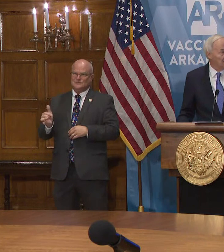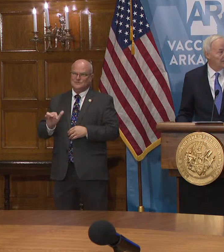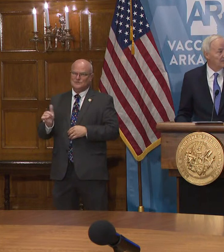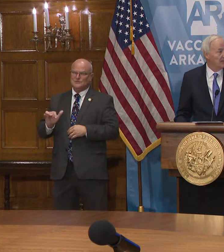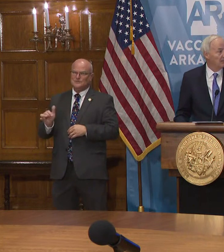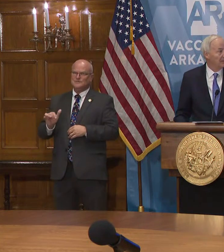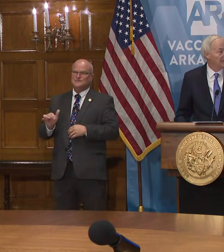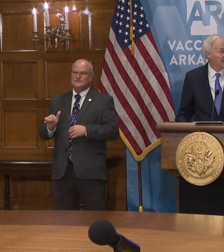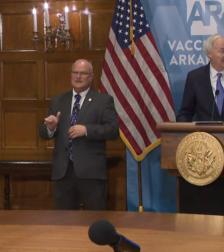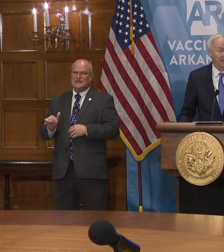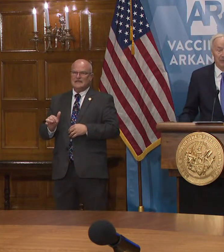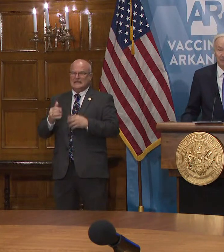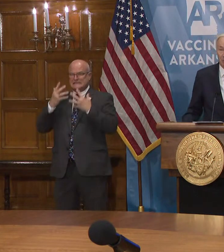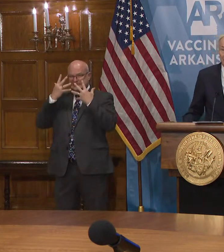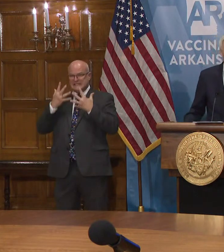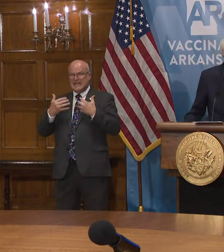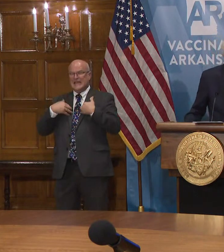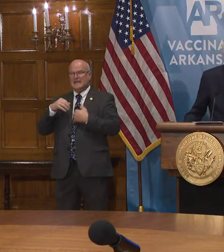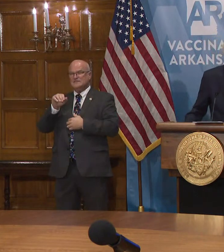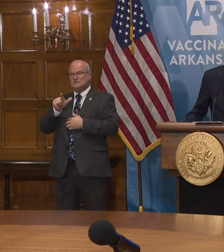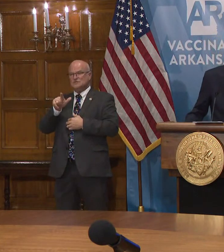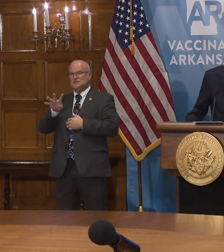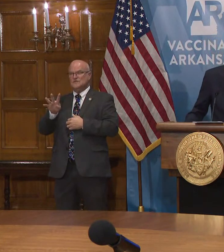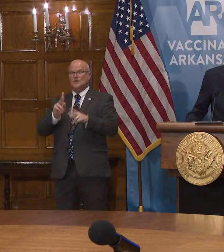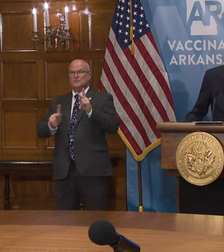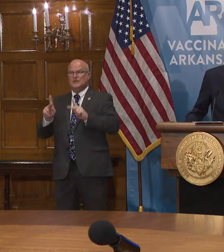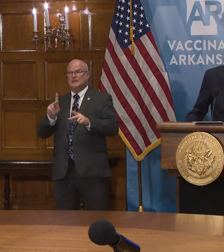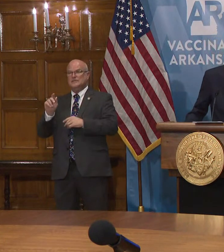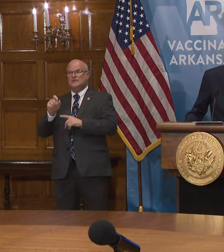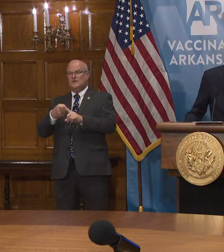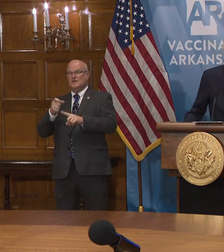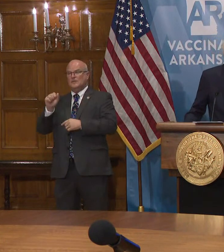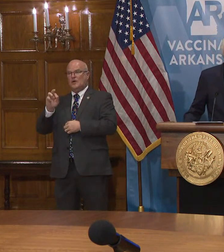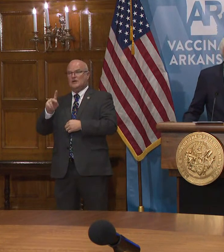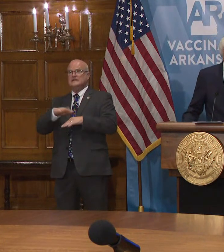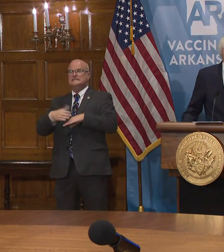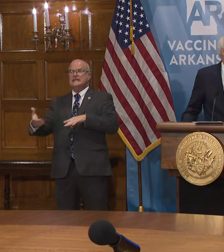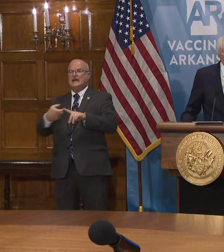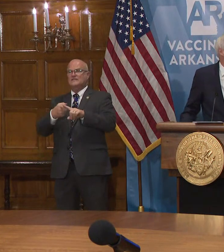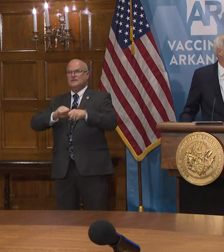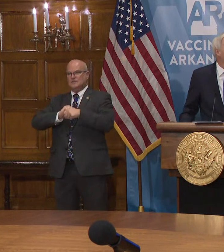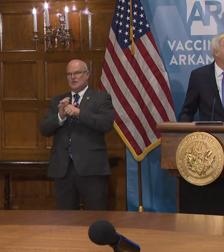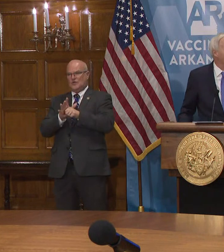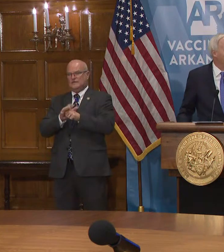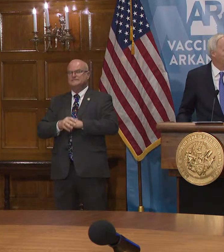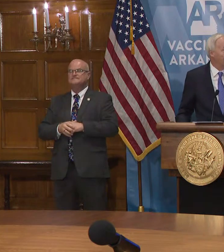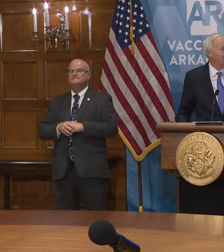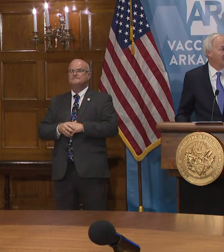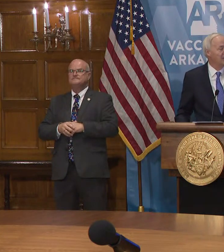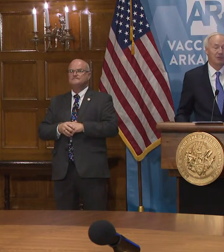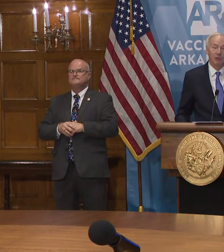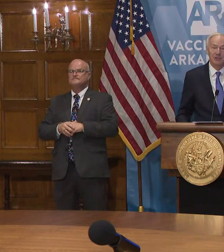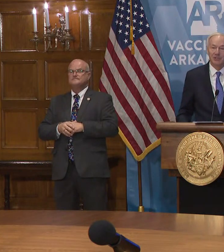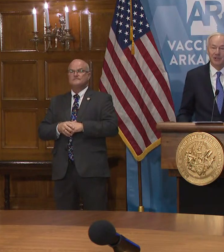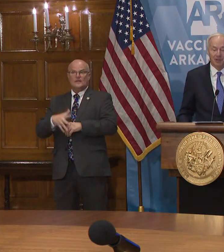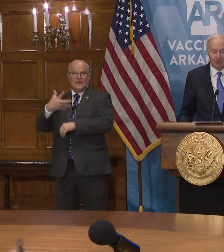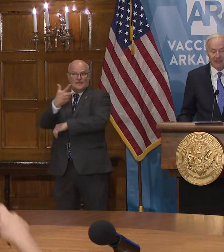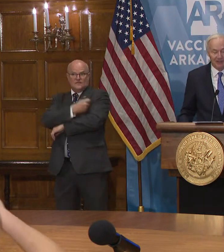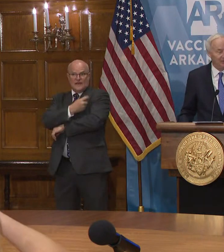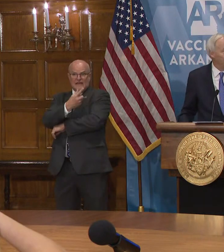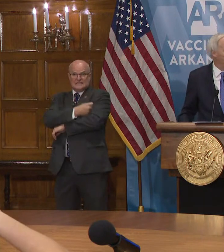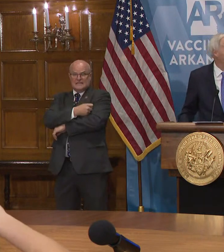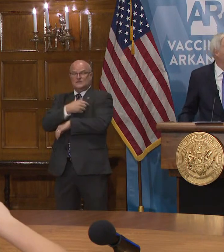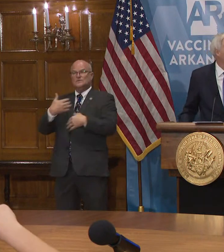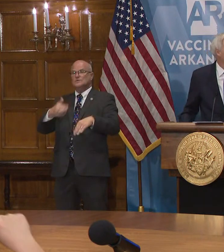and terribly sad that we have 24 Arkansans that have died from this. If you look at our vaccination, which is